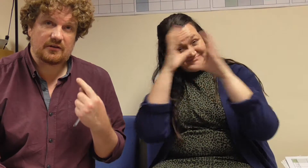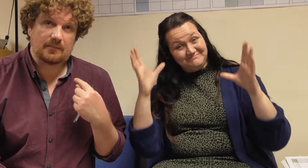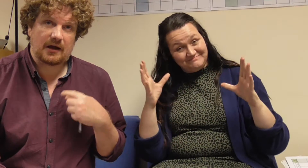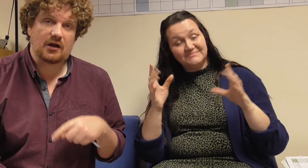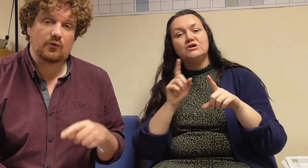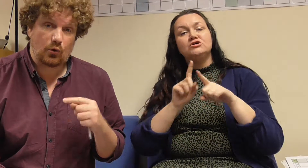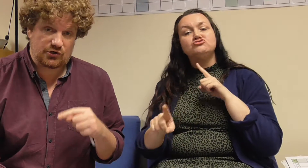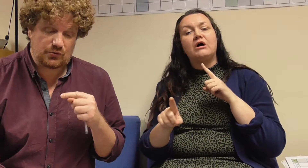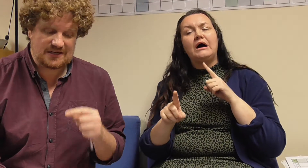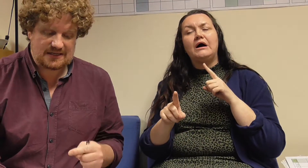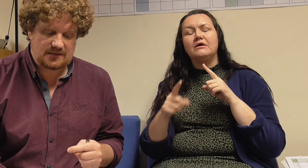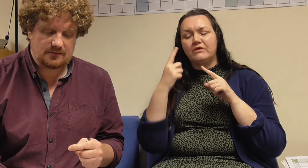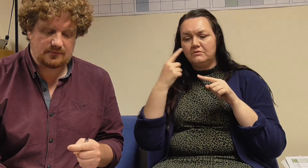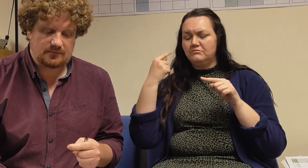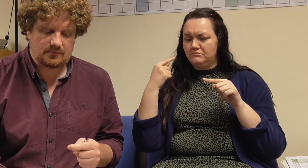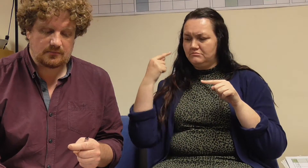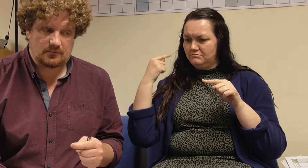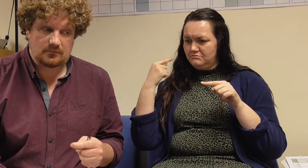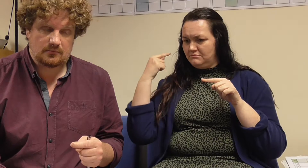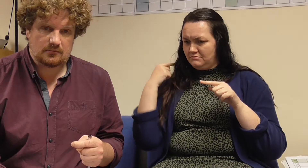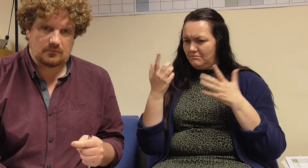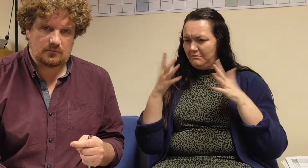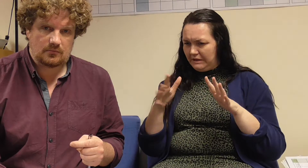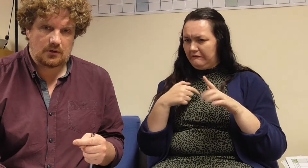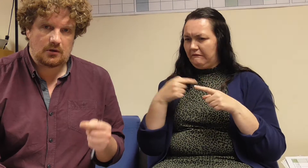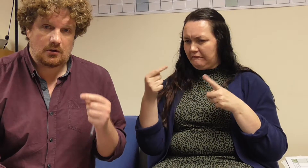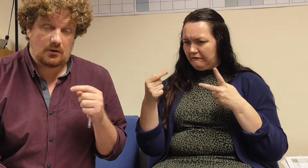Try to think back over what you did